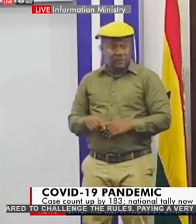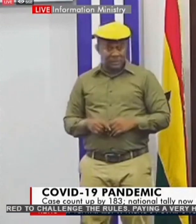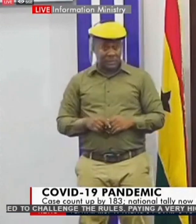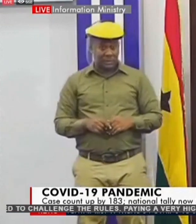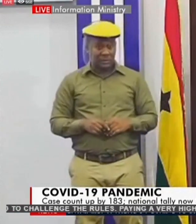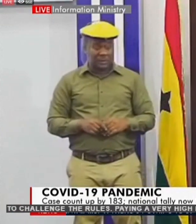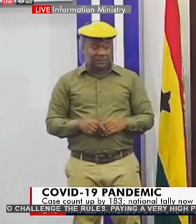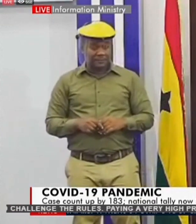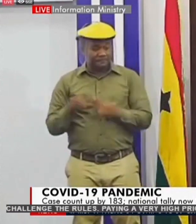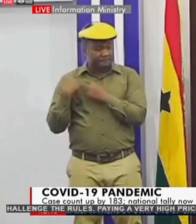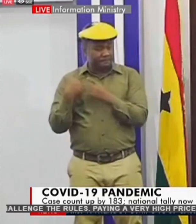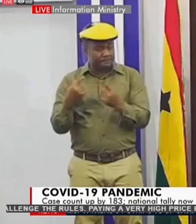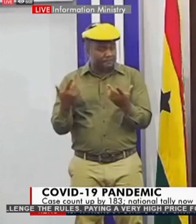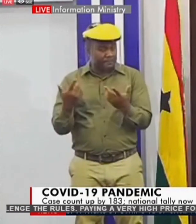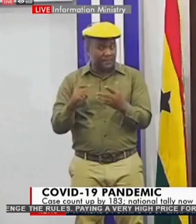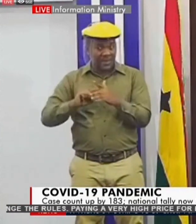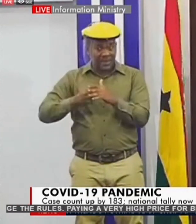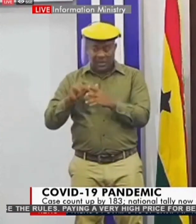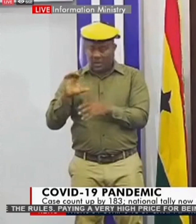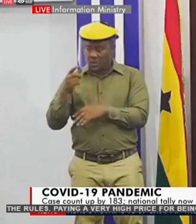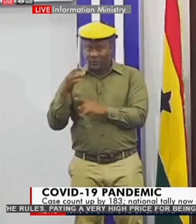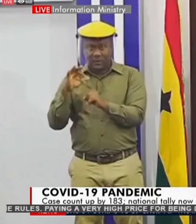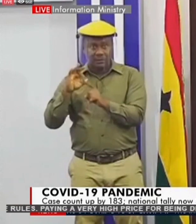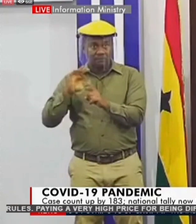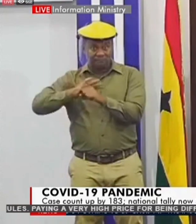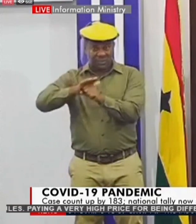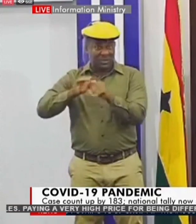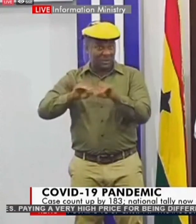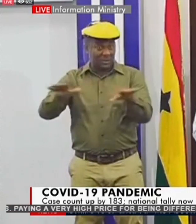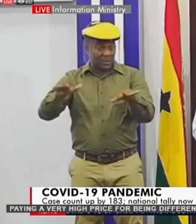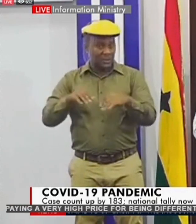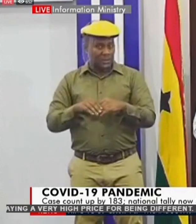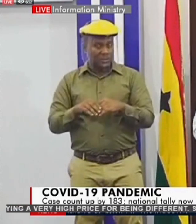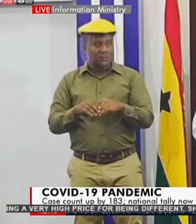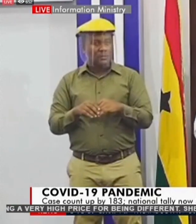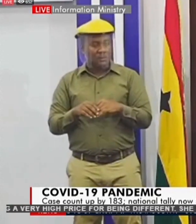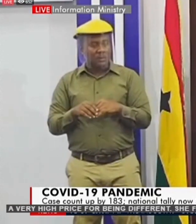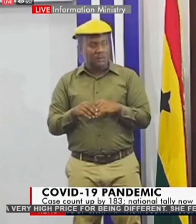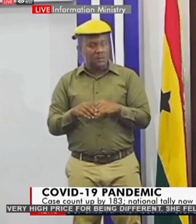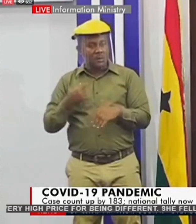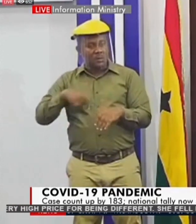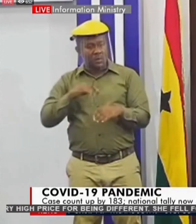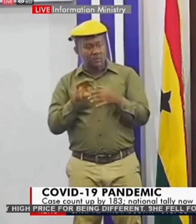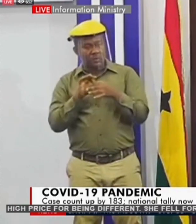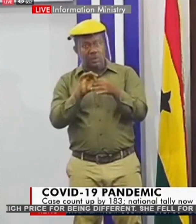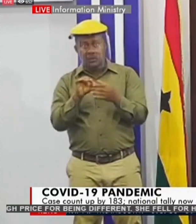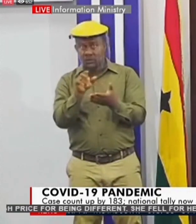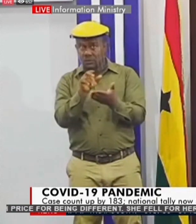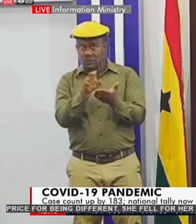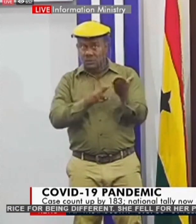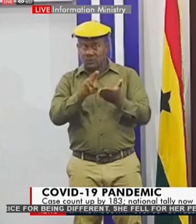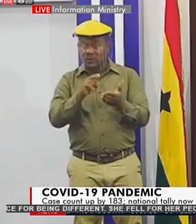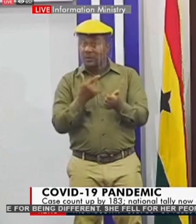the Ghana Psychological Association, with the support of the Department of Psychology, University of Ghana, have supported